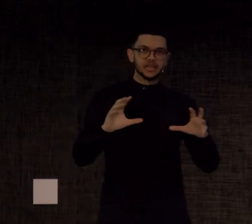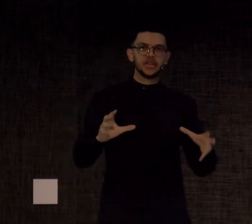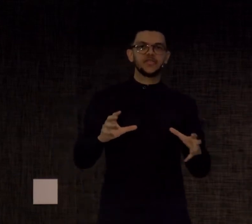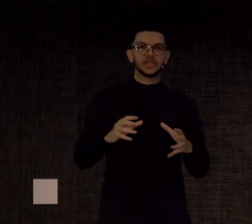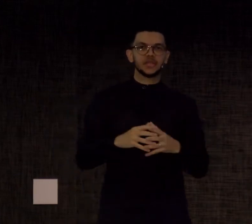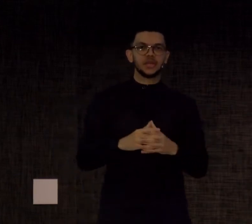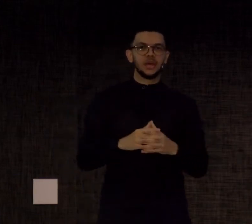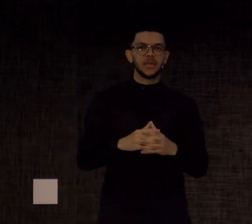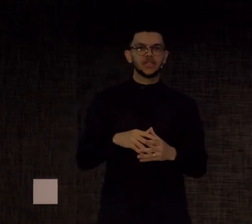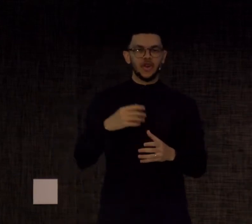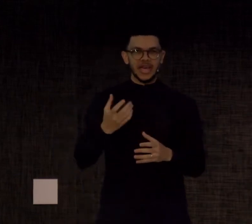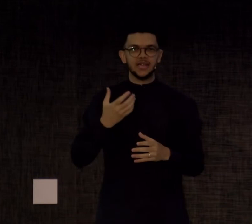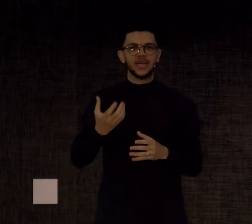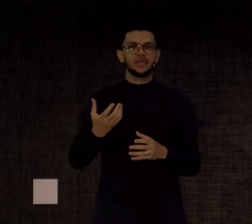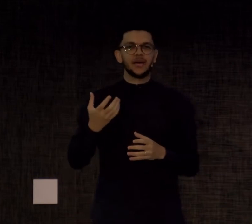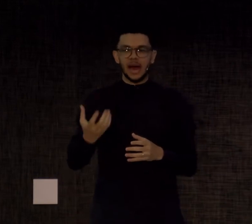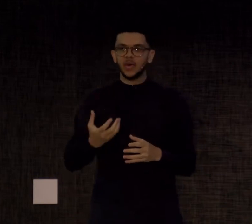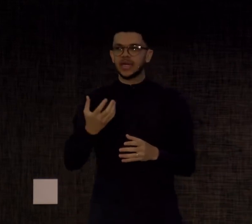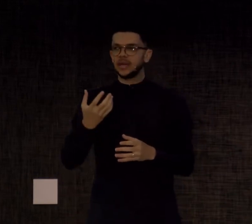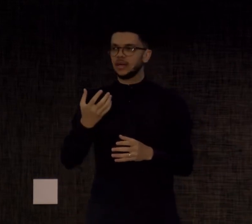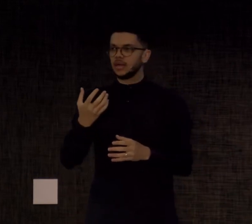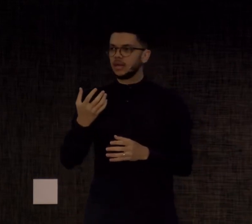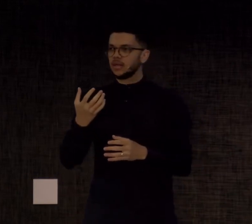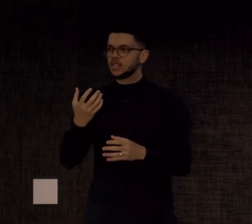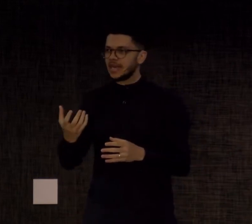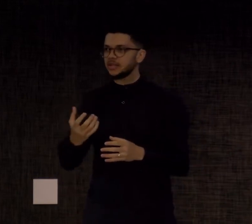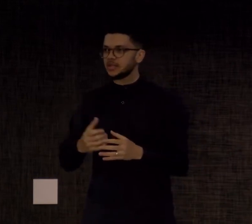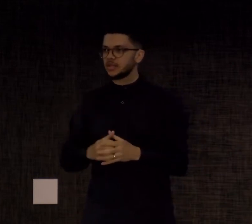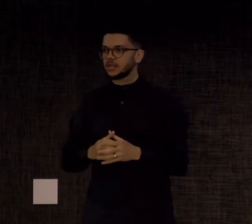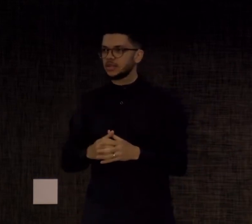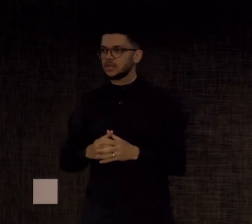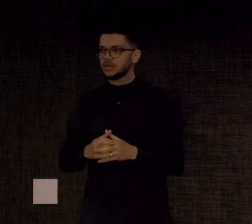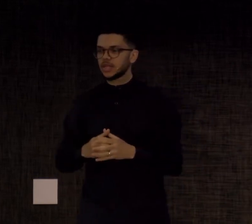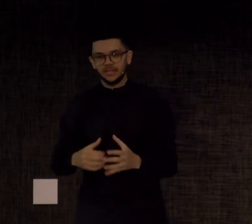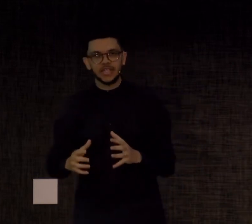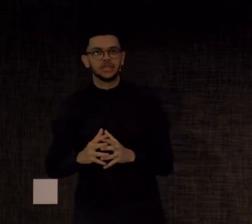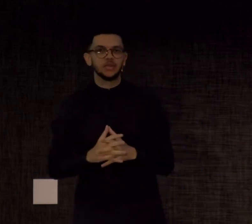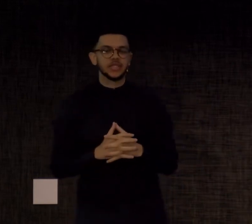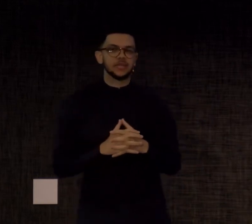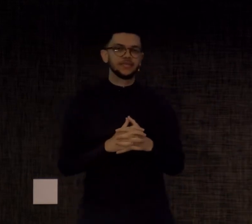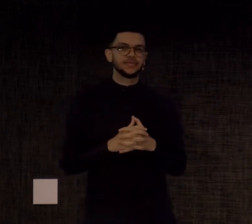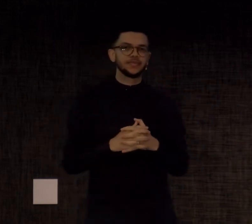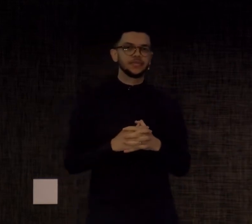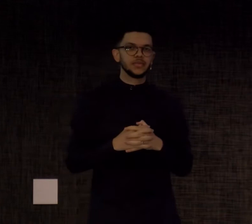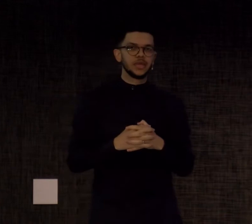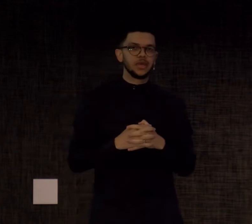at the surface, but to really think about how we can challenge conventional wisdom.